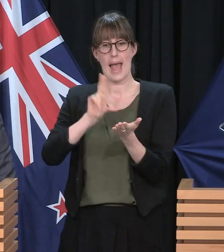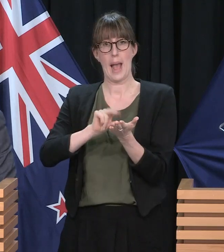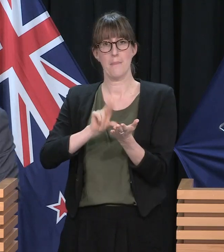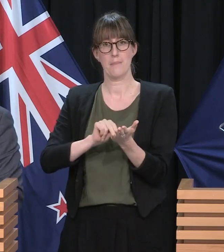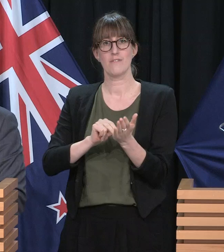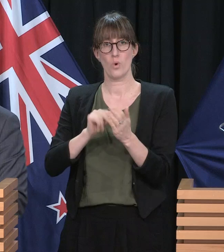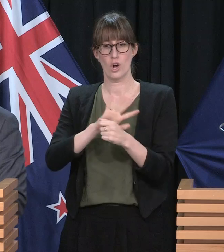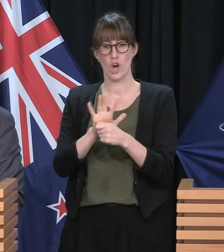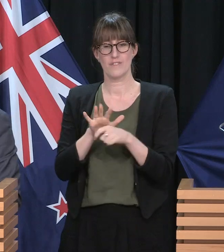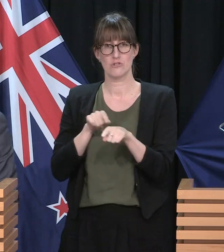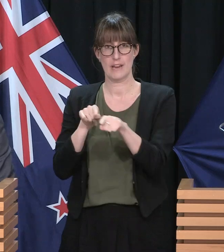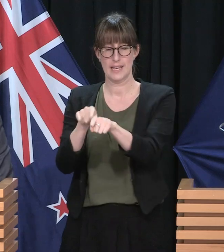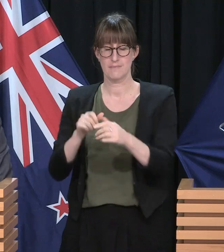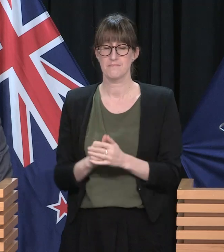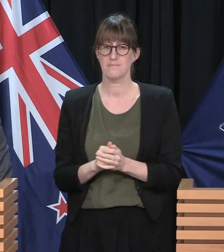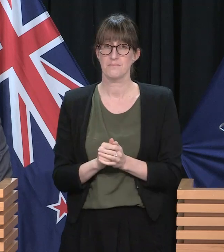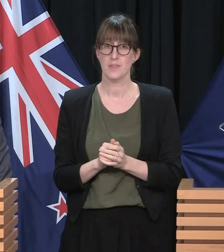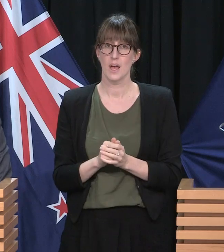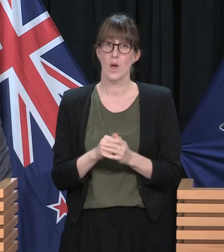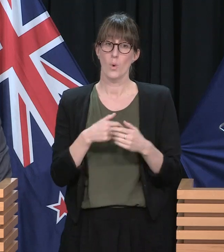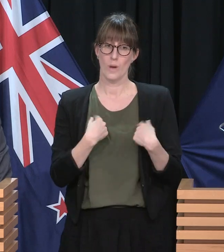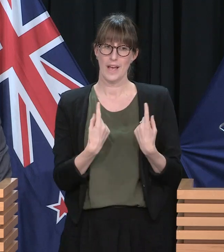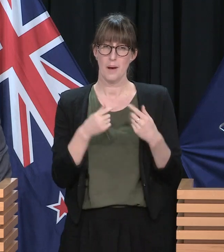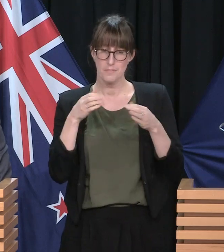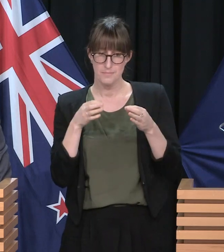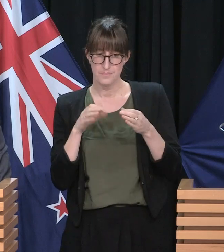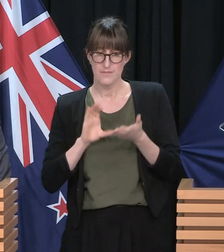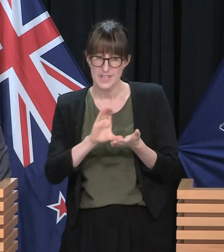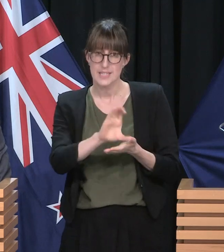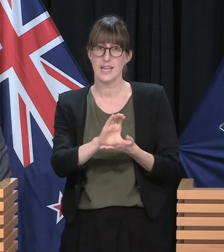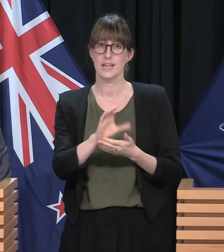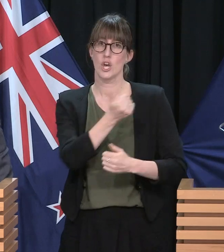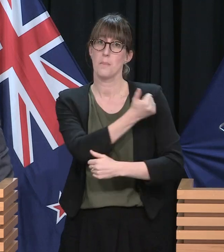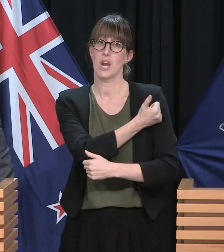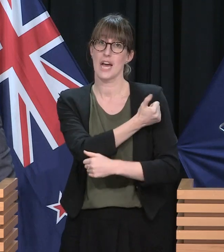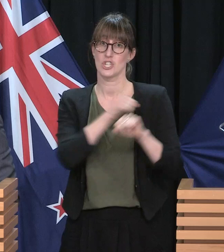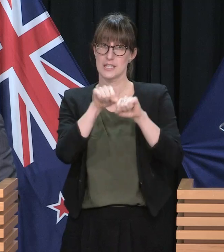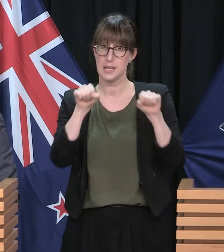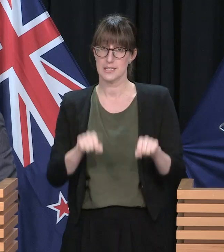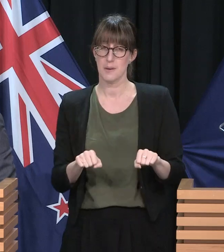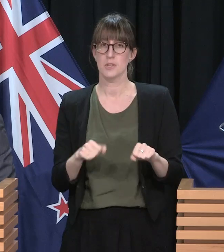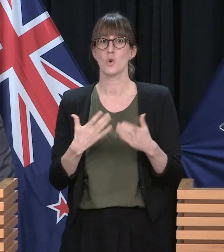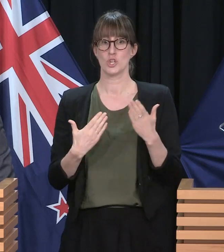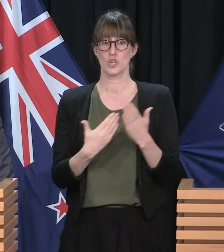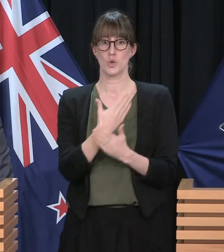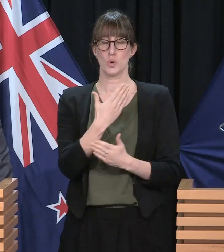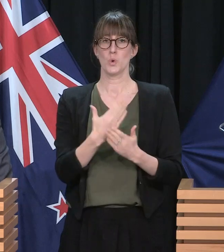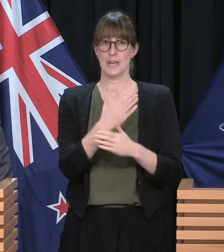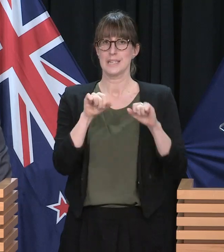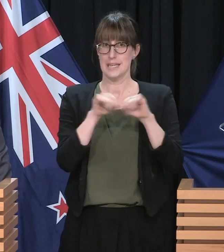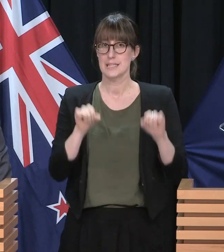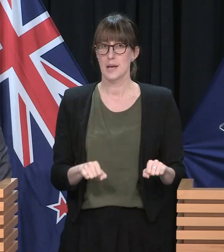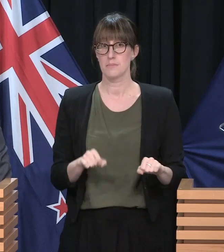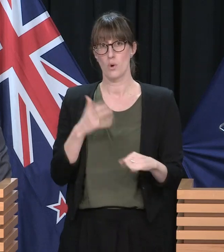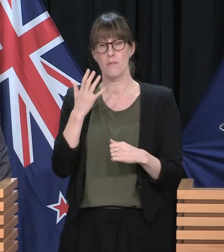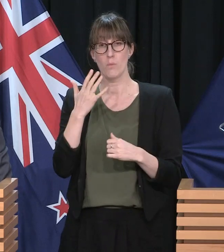time, we're also investing in a new national immunisation solution so that when a COVID-19 vaccine is eventually developed,